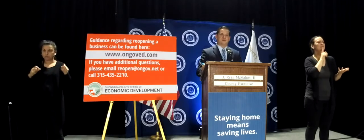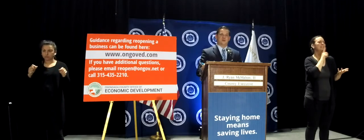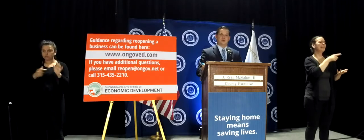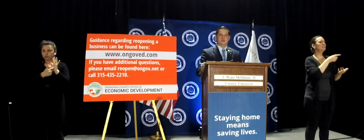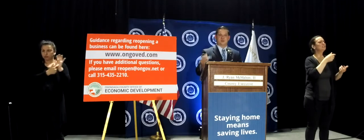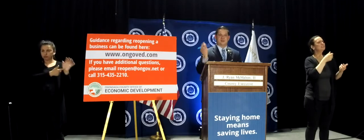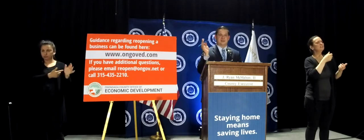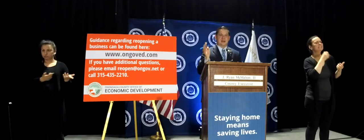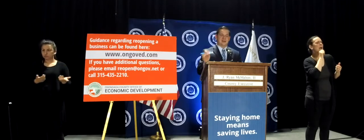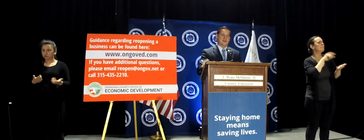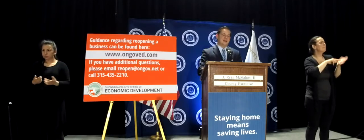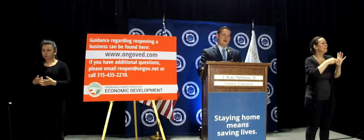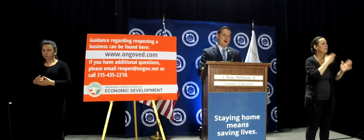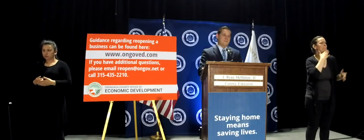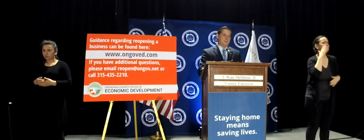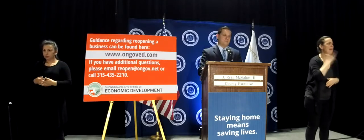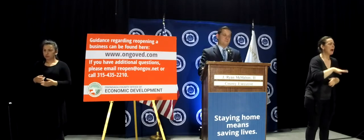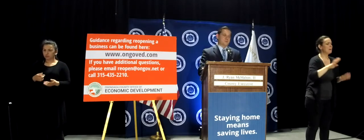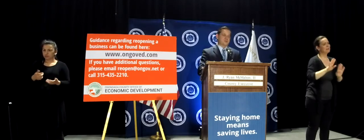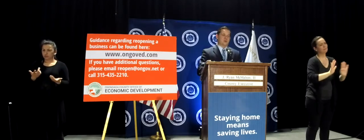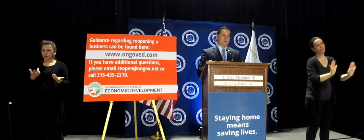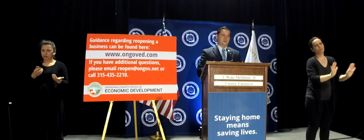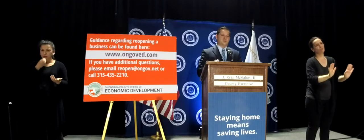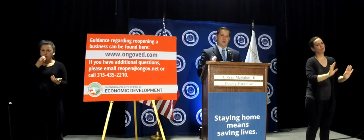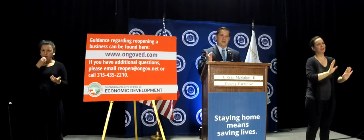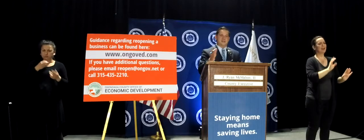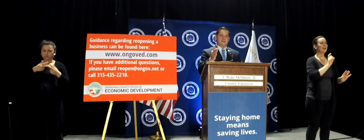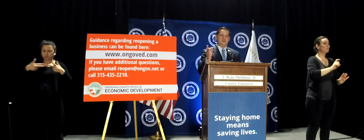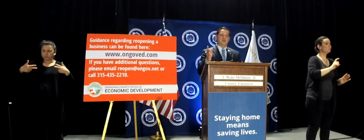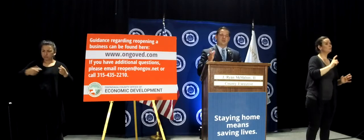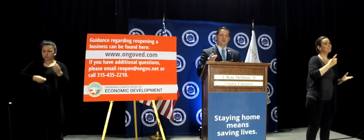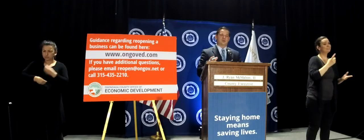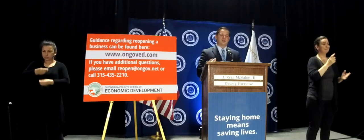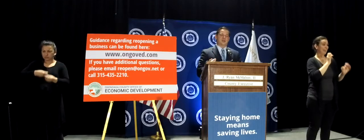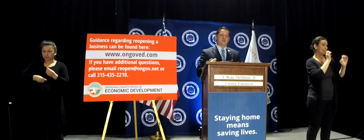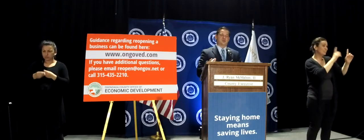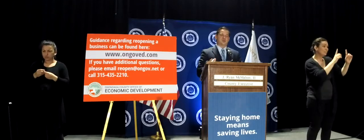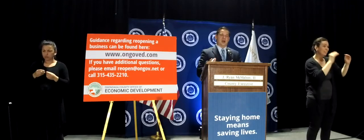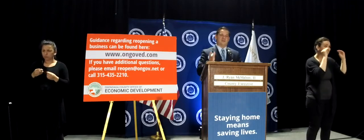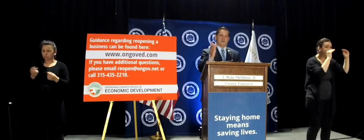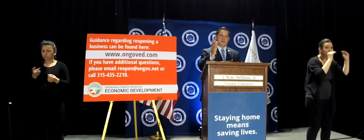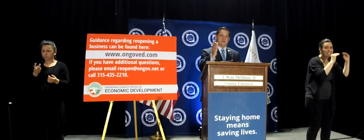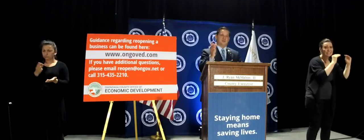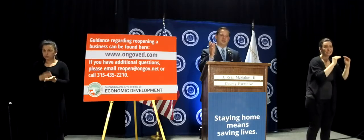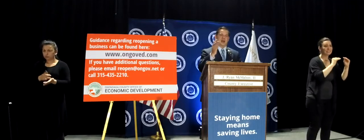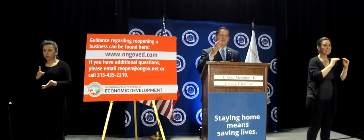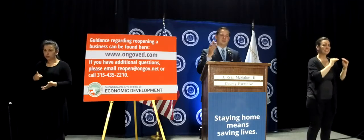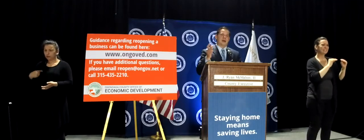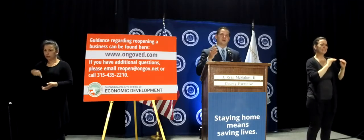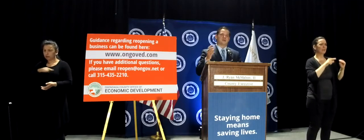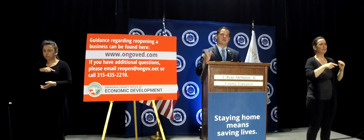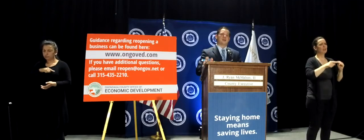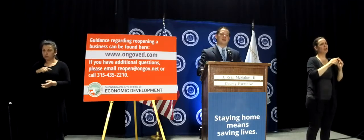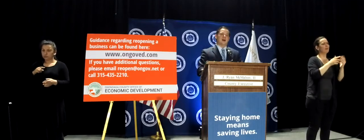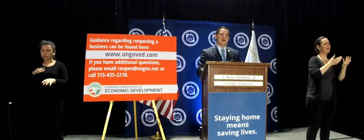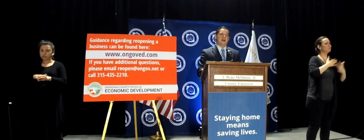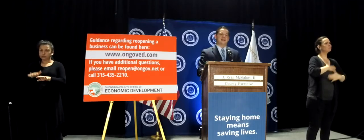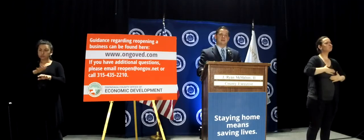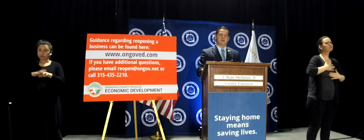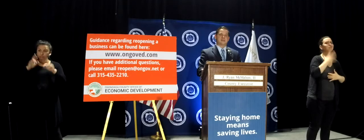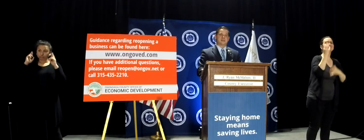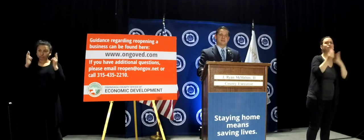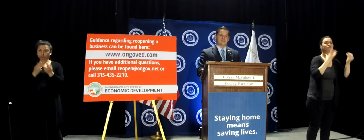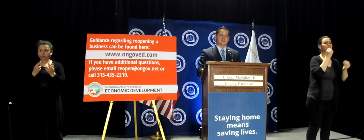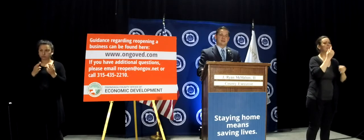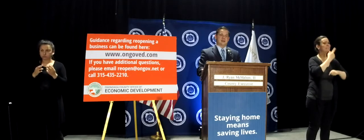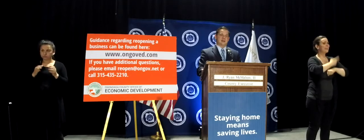trying to get food and enjoy the day. But there's ways that you can do things through traffic, different traffic patterns, as